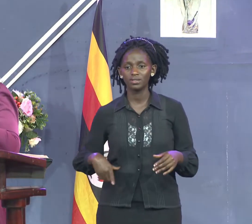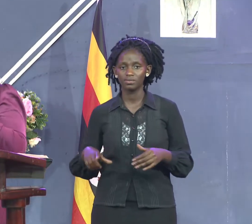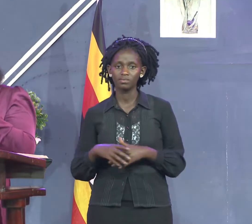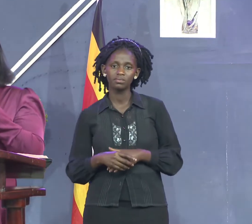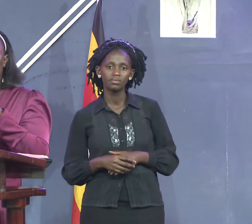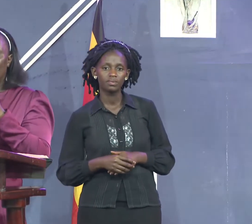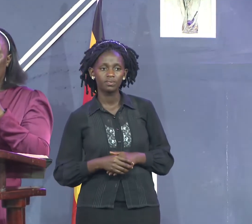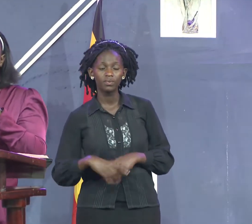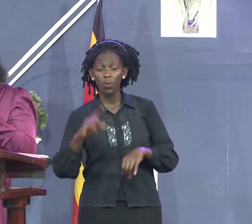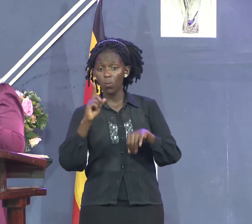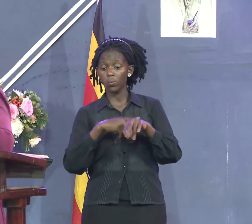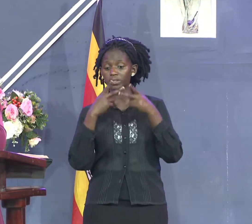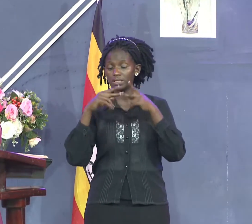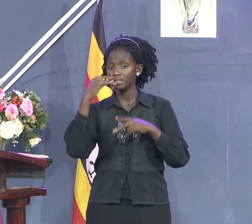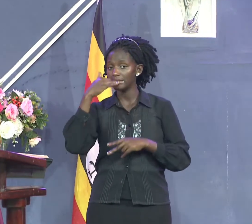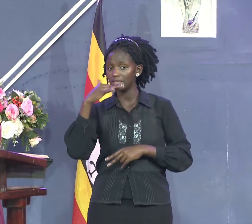Lord.